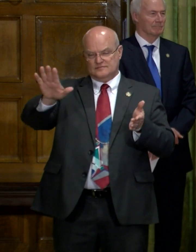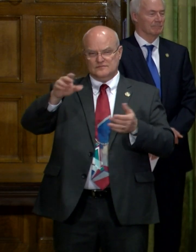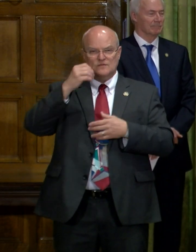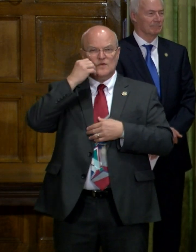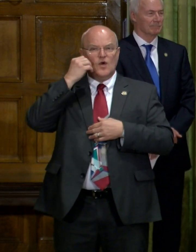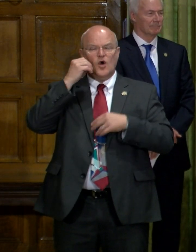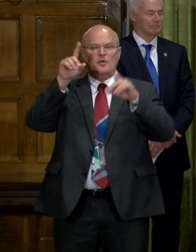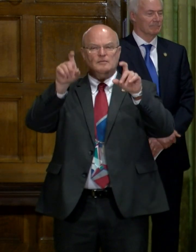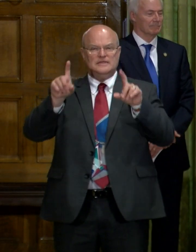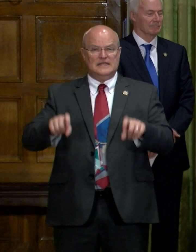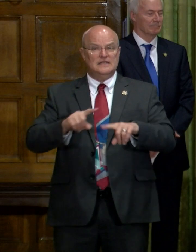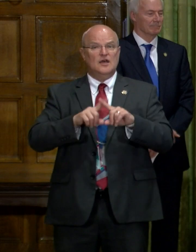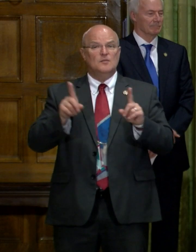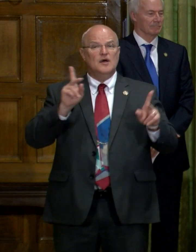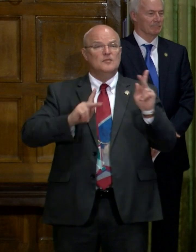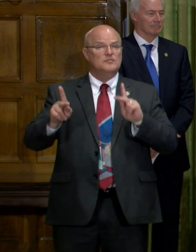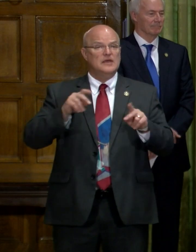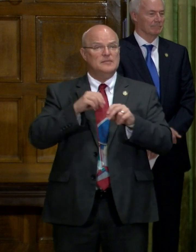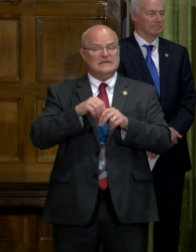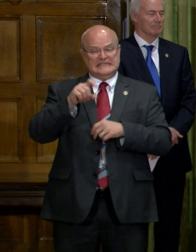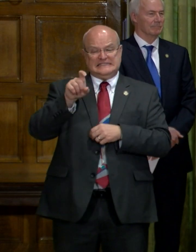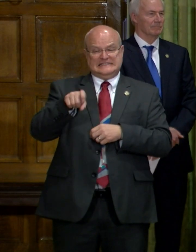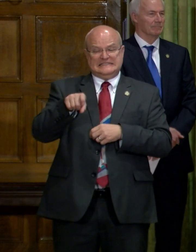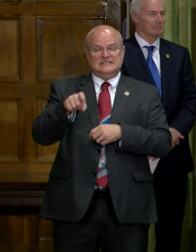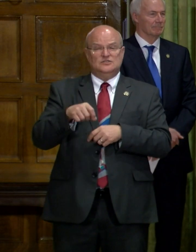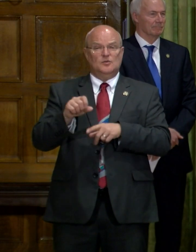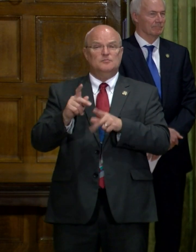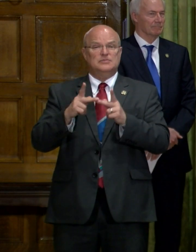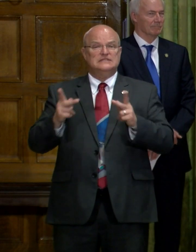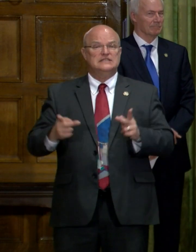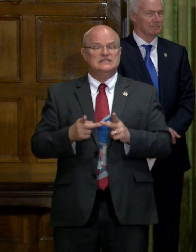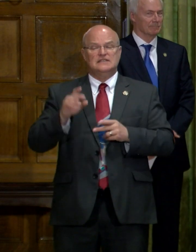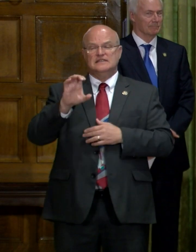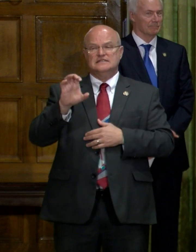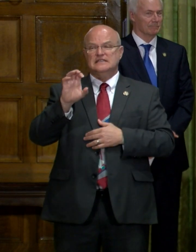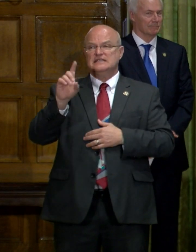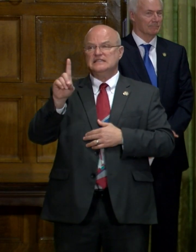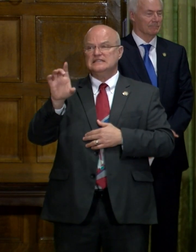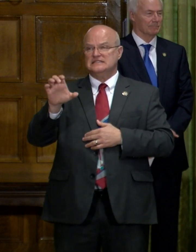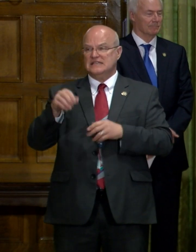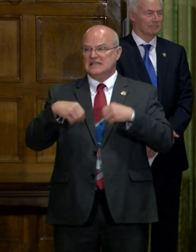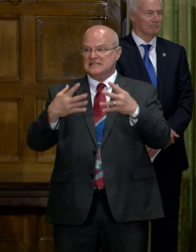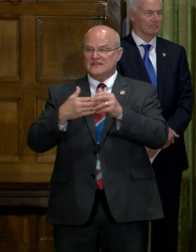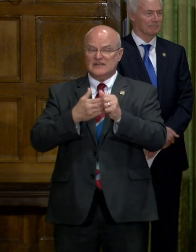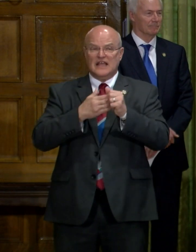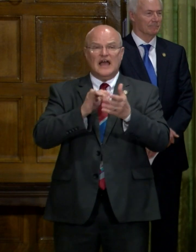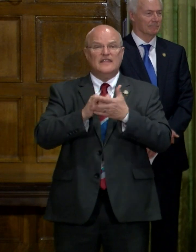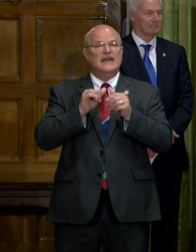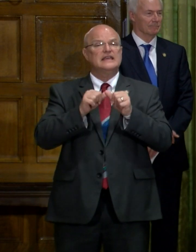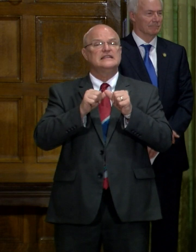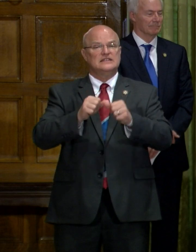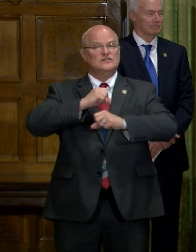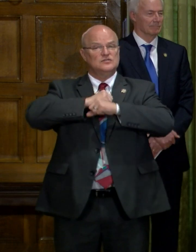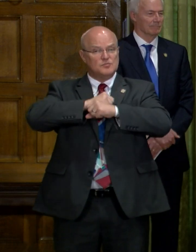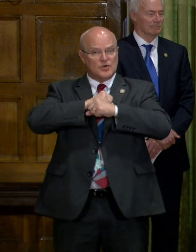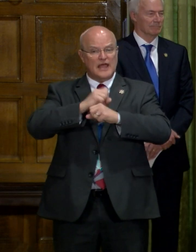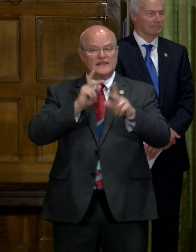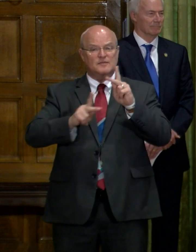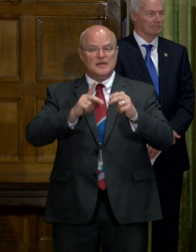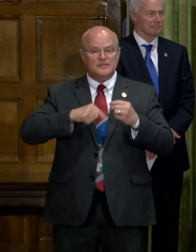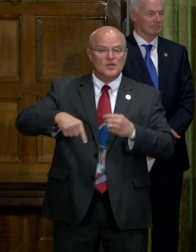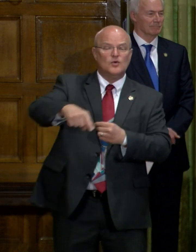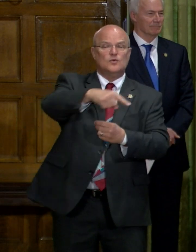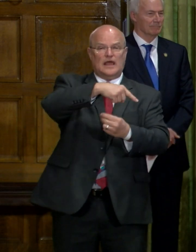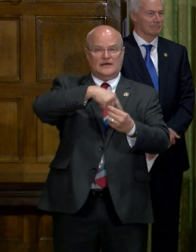tested. But for those people in essential positions, the CDC has provided guidance that continues to protect the people